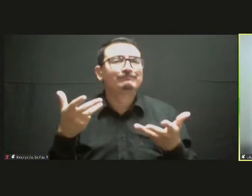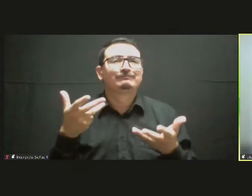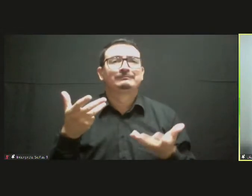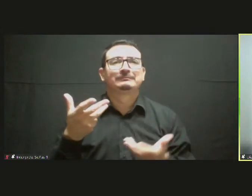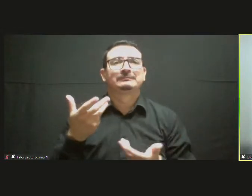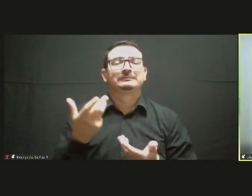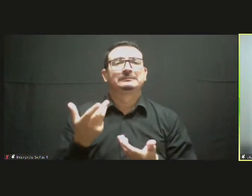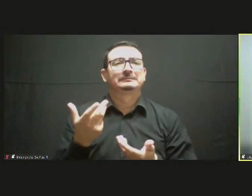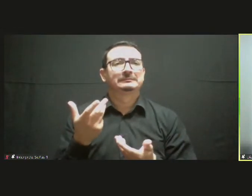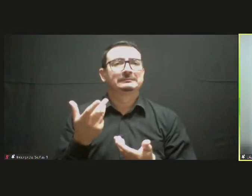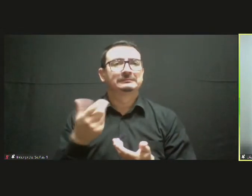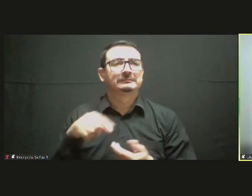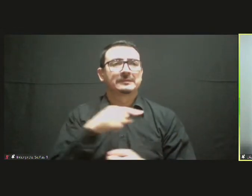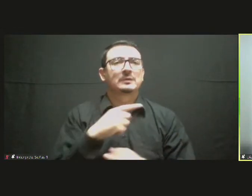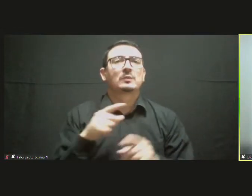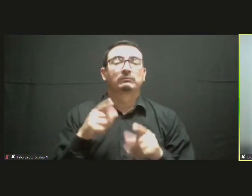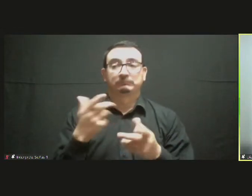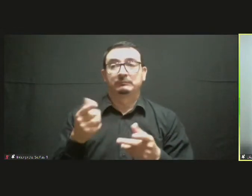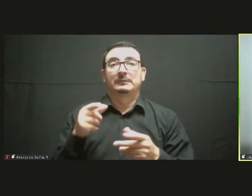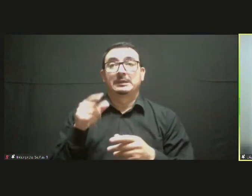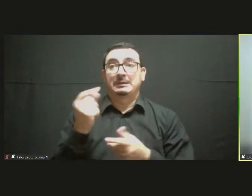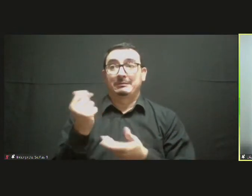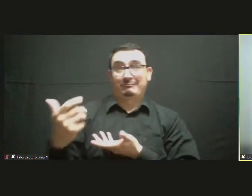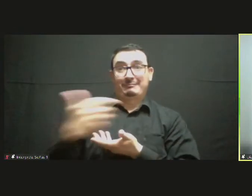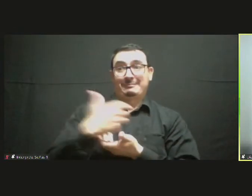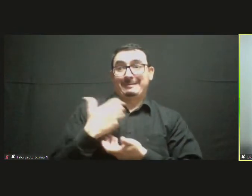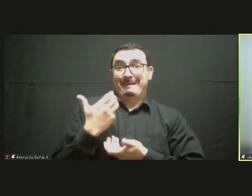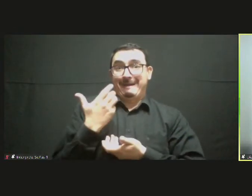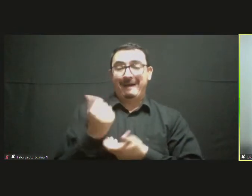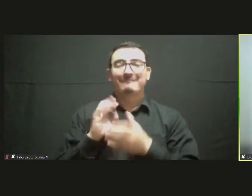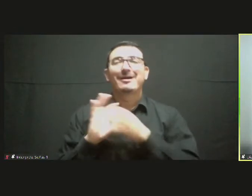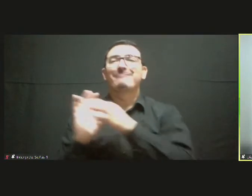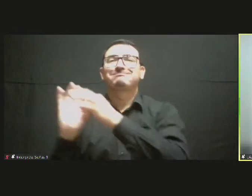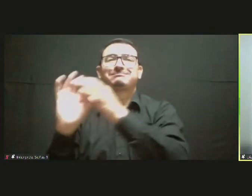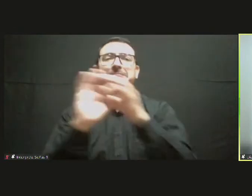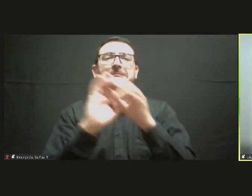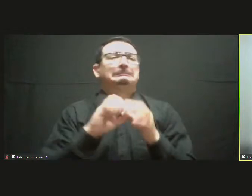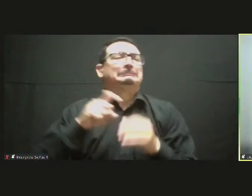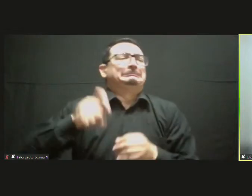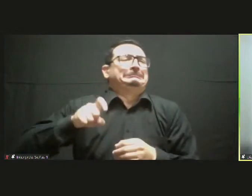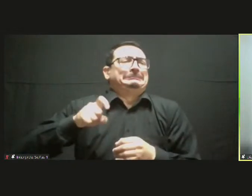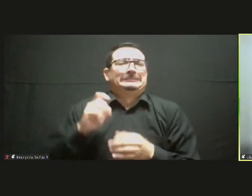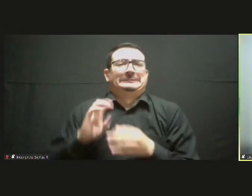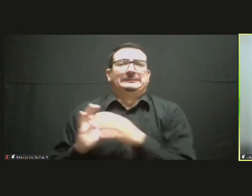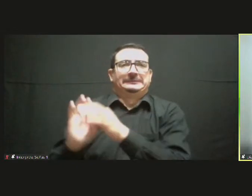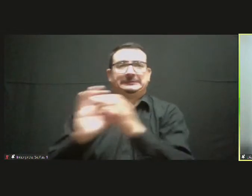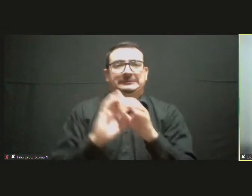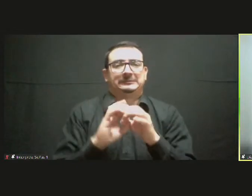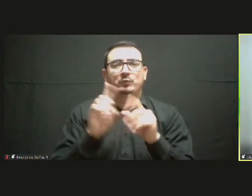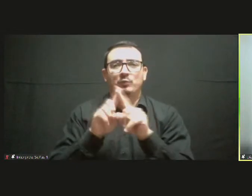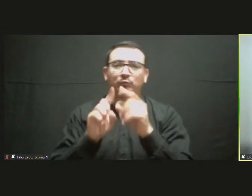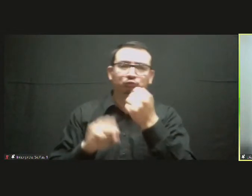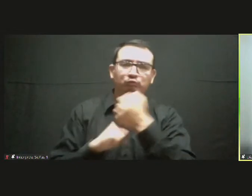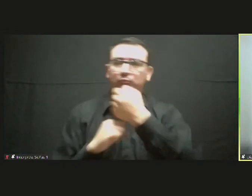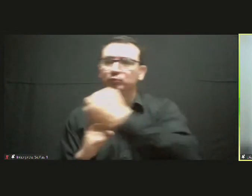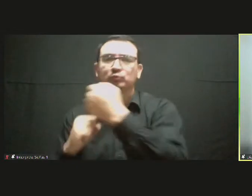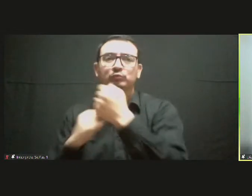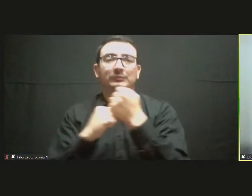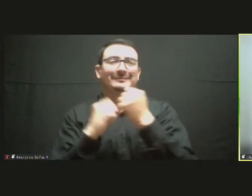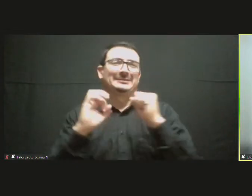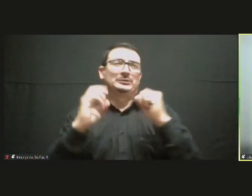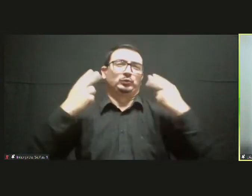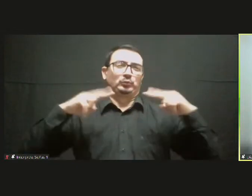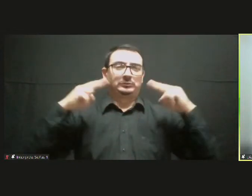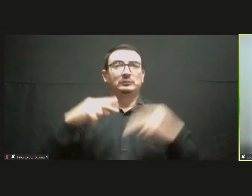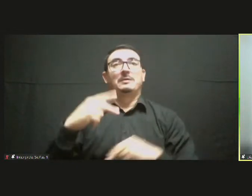contribution to GDP in the wider Caribbean averaged 12% in 2019. Its